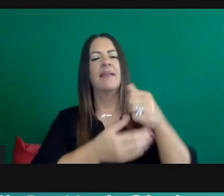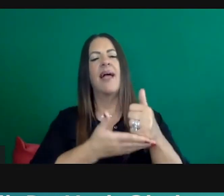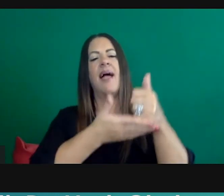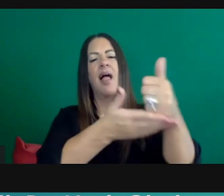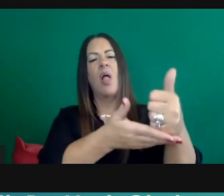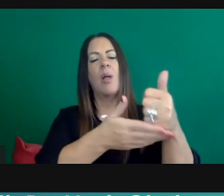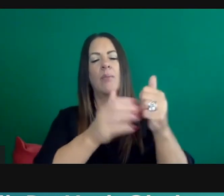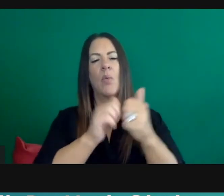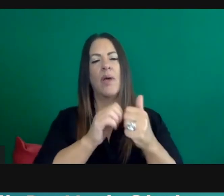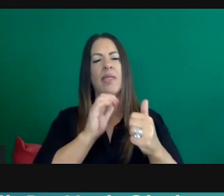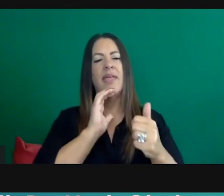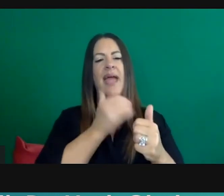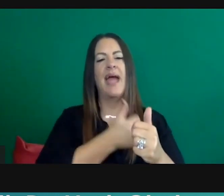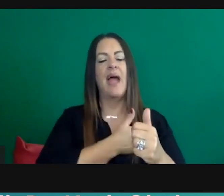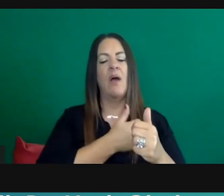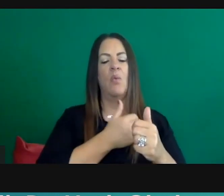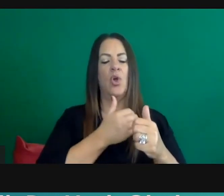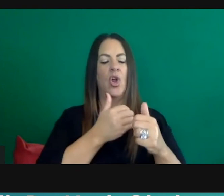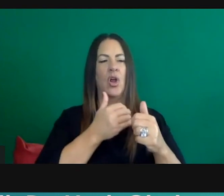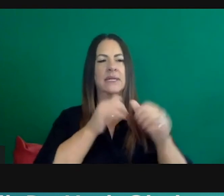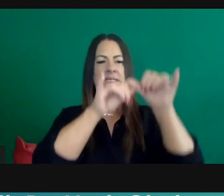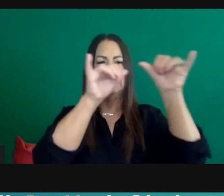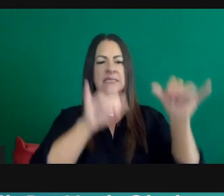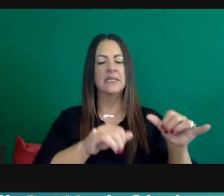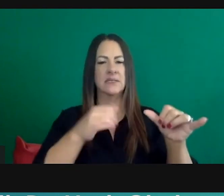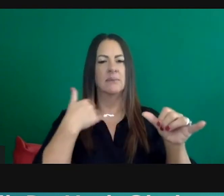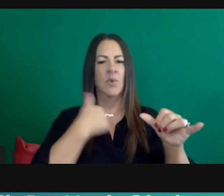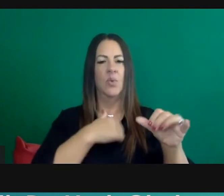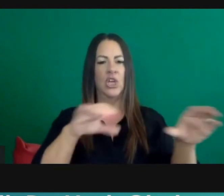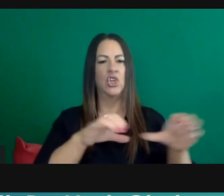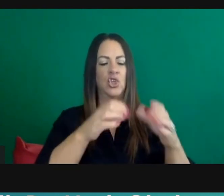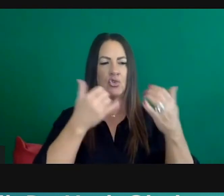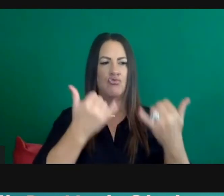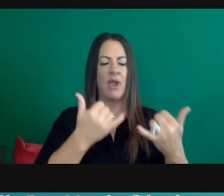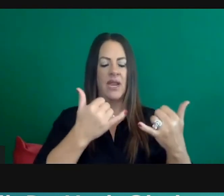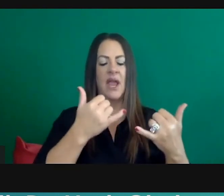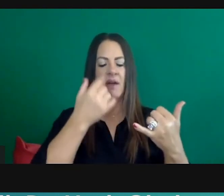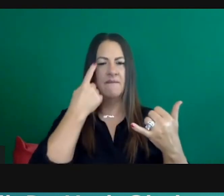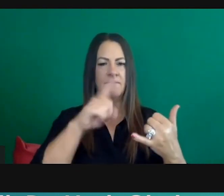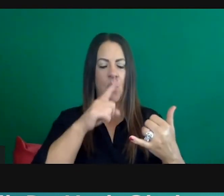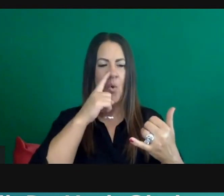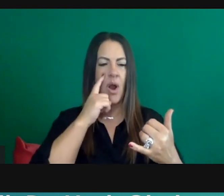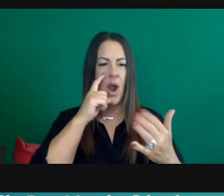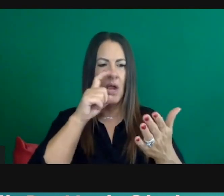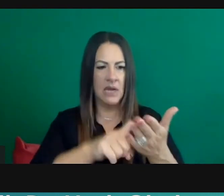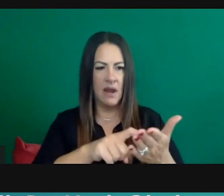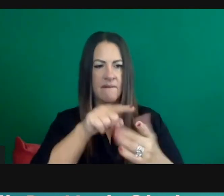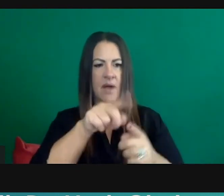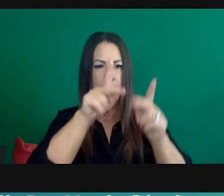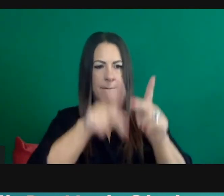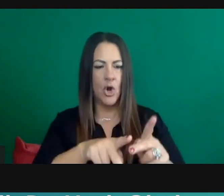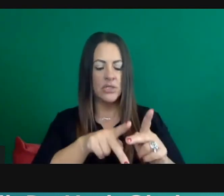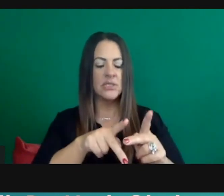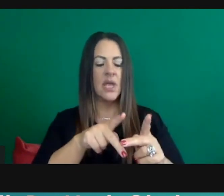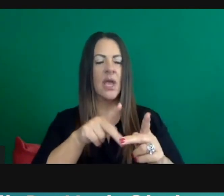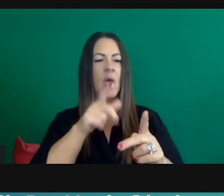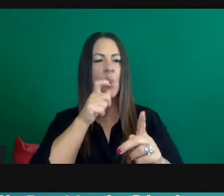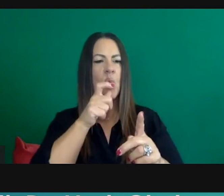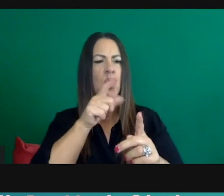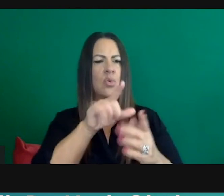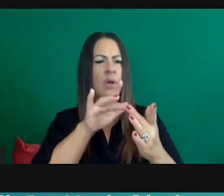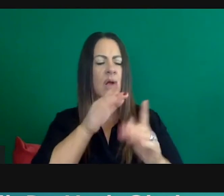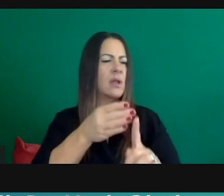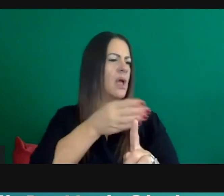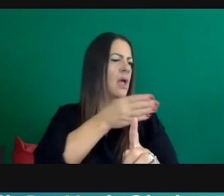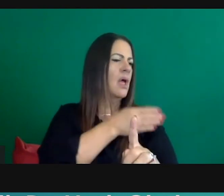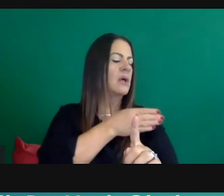tracing. But really the tried and true disease investigation first, identifying contacts, calling those contacts,